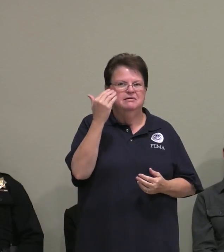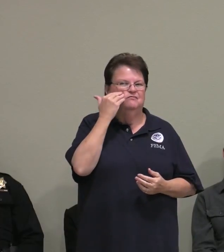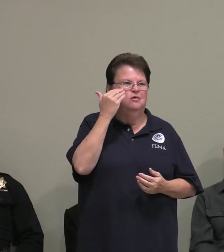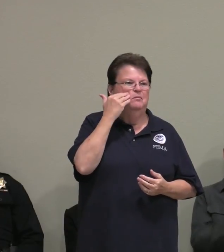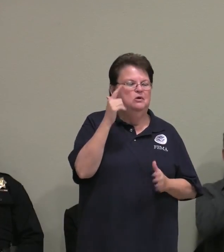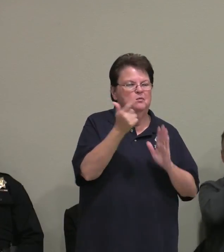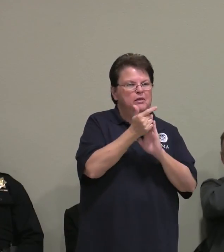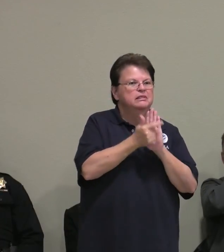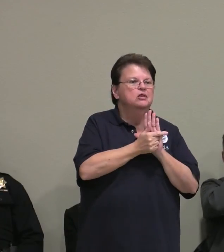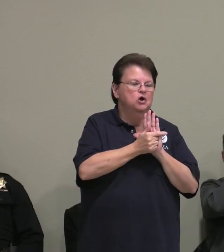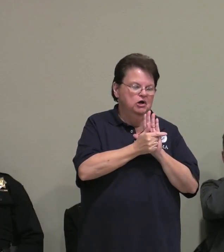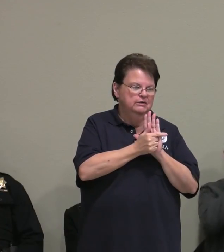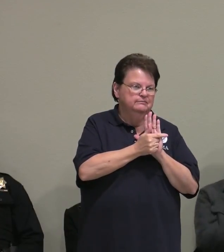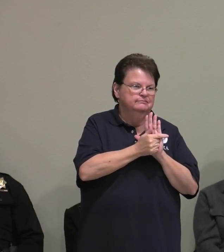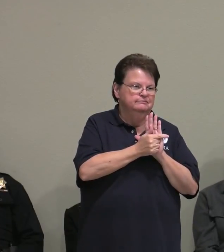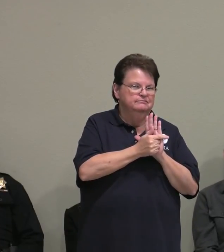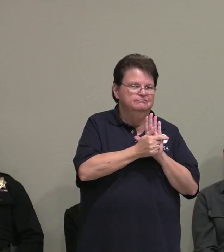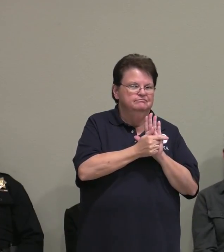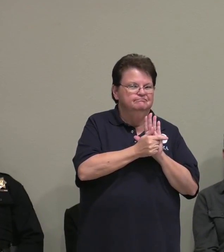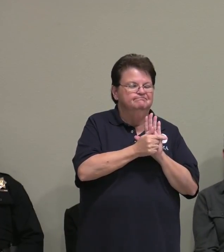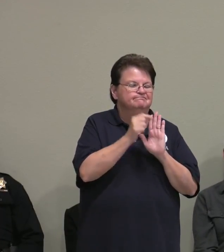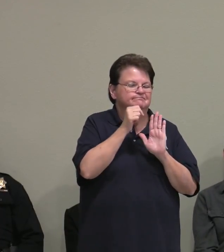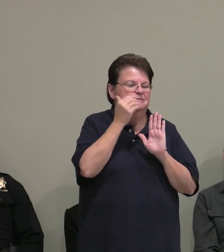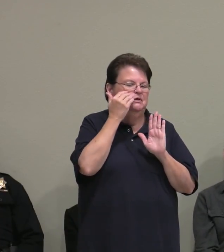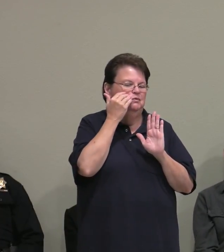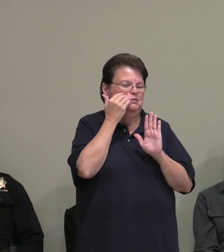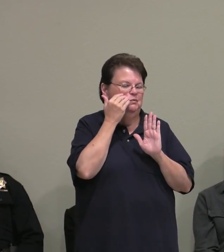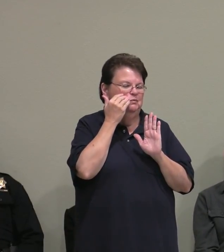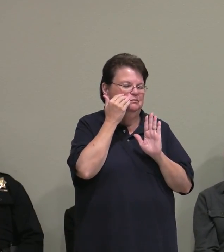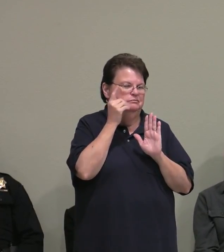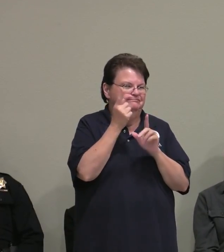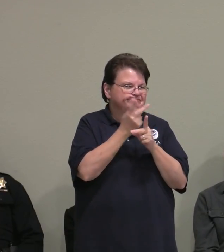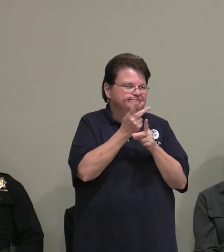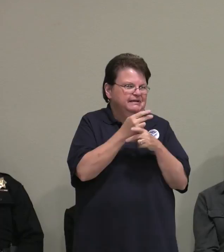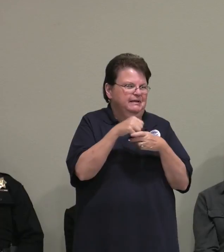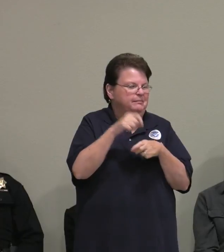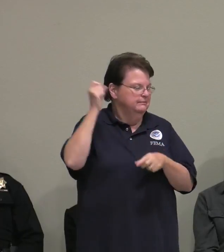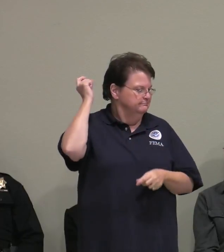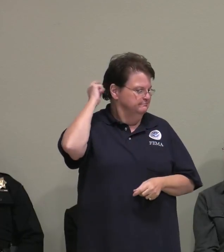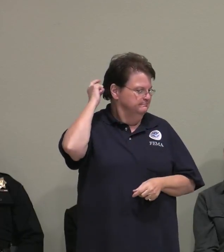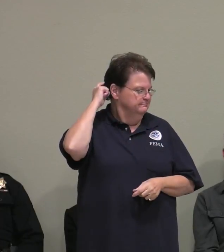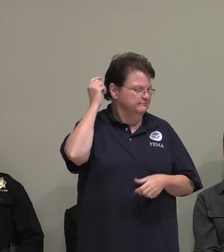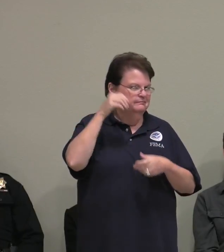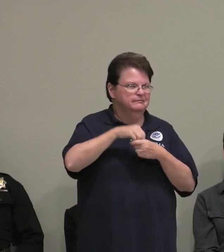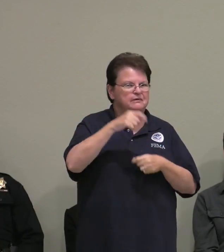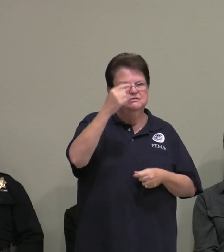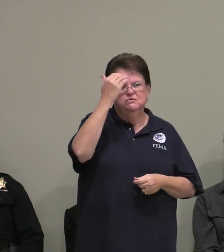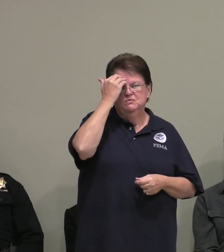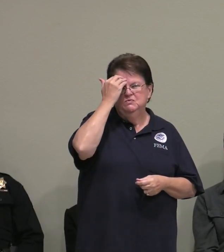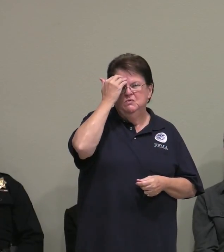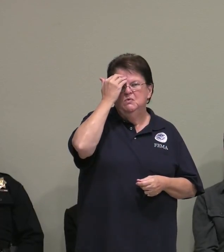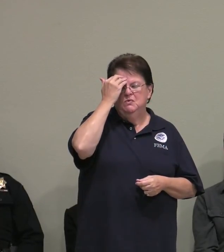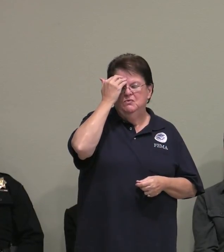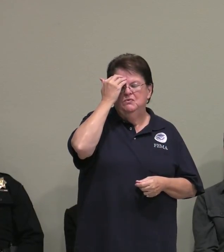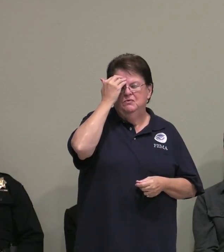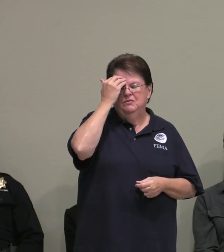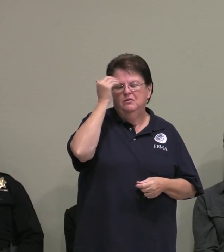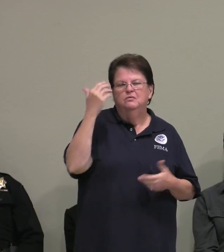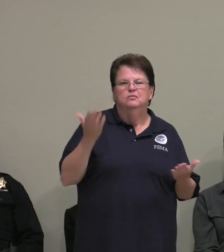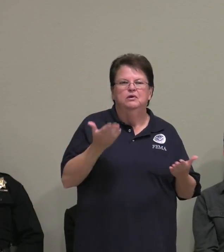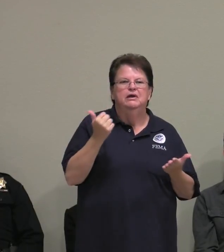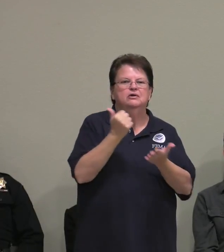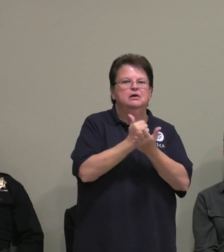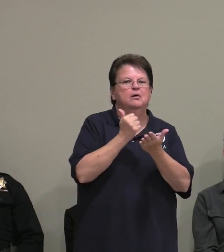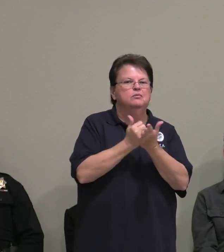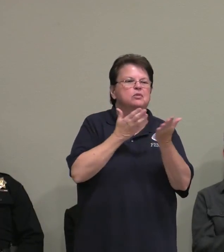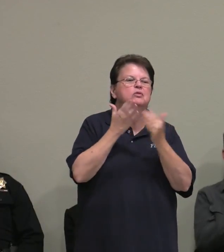with these laws as they should be. And keep that in mind. And again, we're always here as a source to help you through that